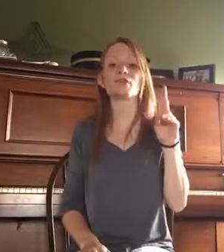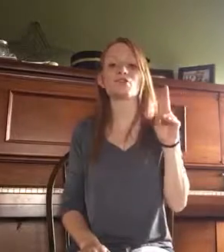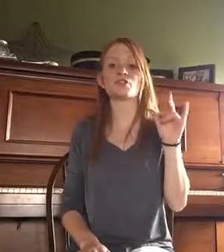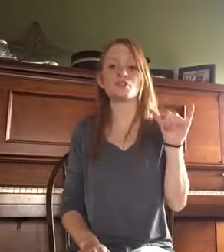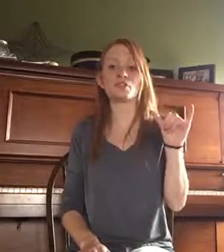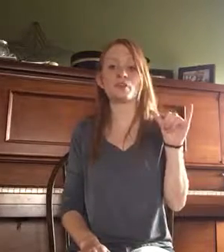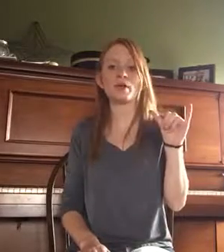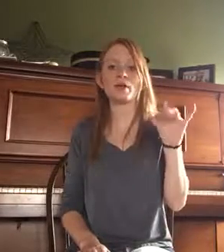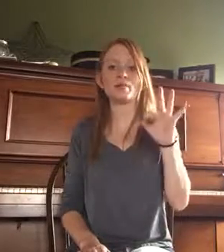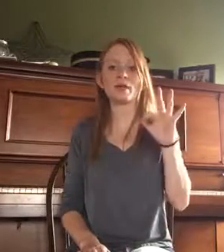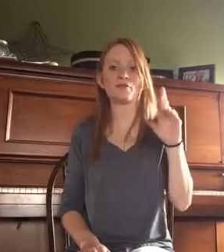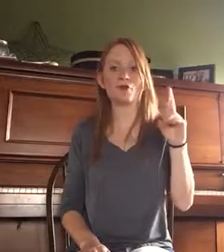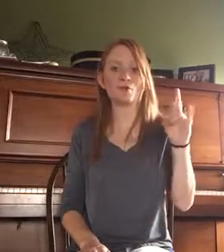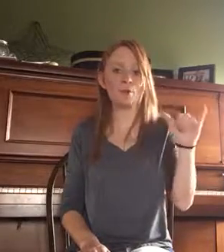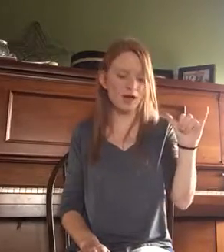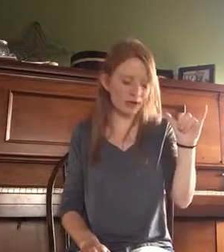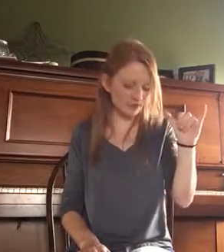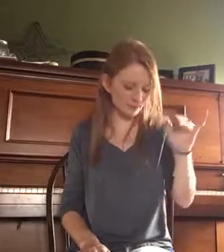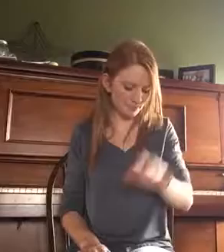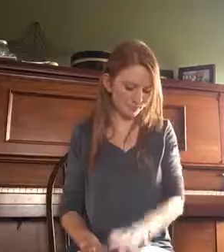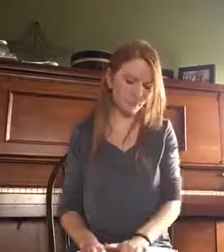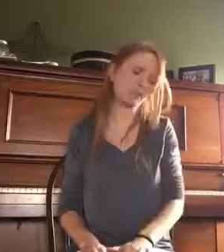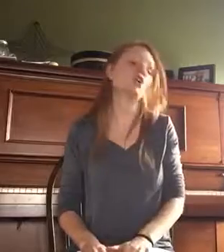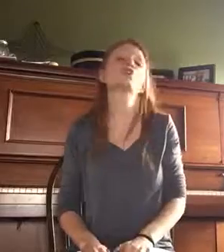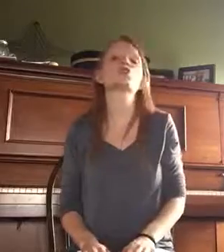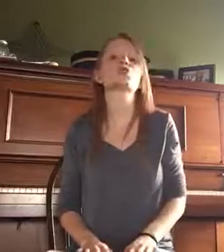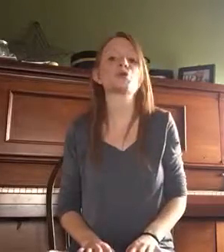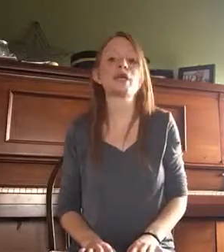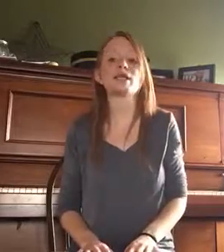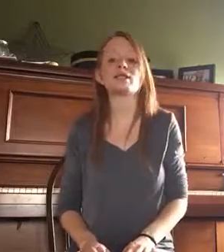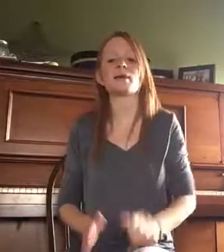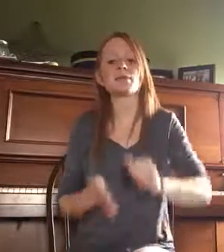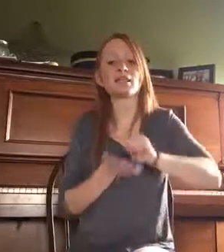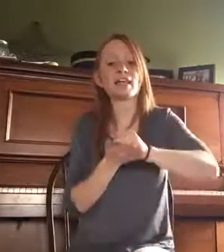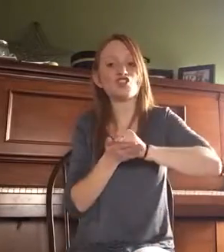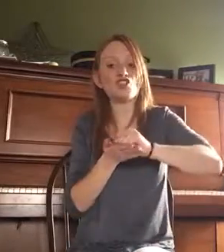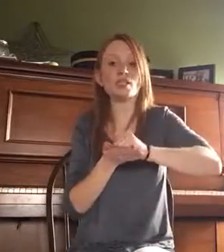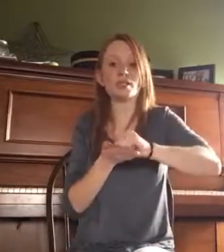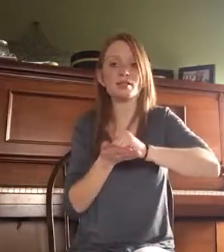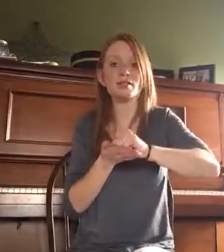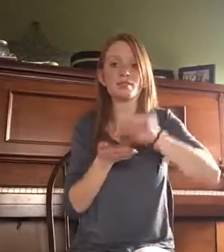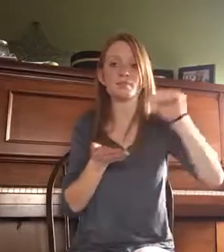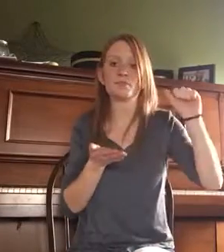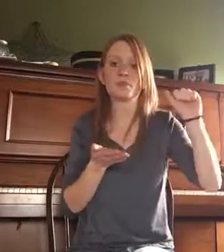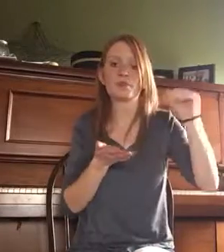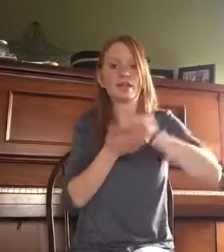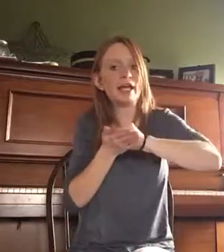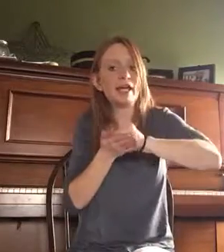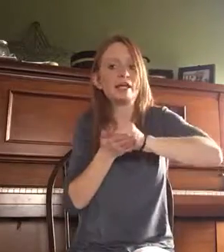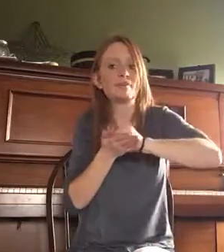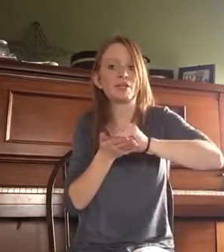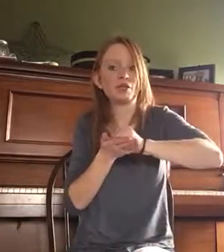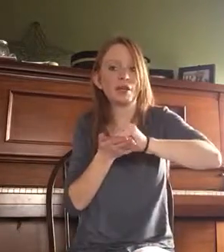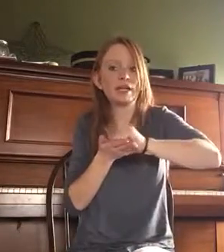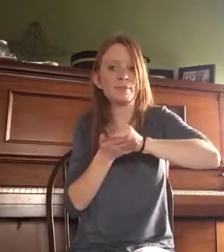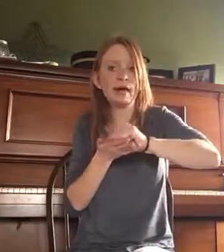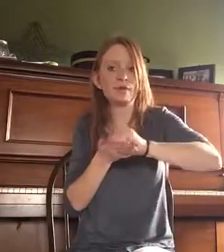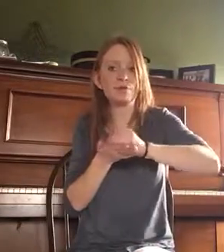you just finger spell F-R-Y. To grate something like cheese, so you got that A hand, like you're grating it back and